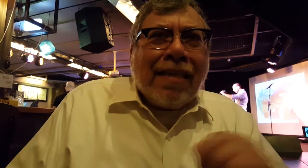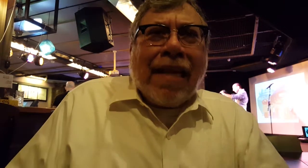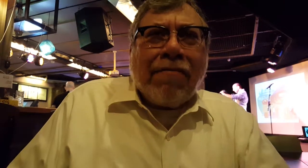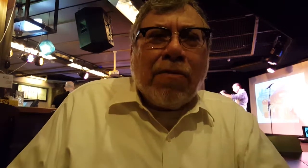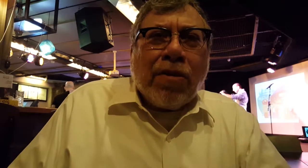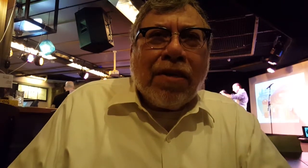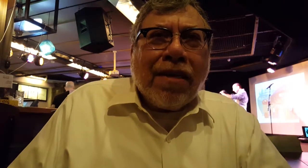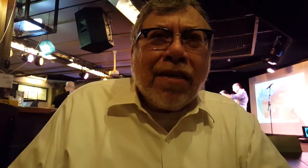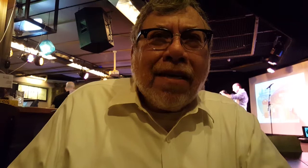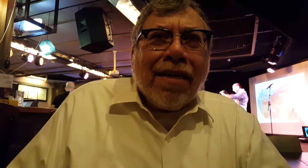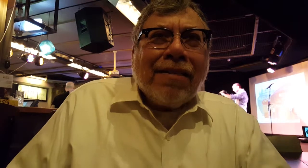deaf community. She said